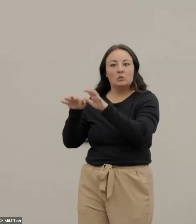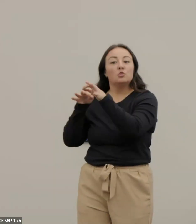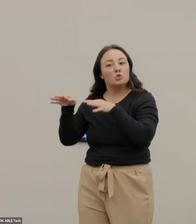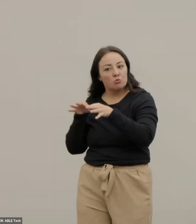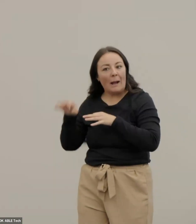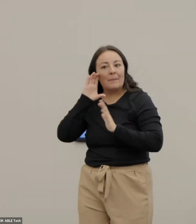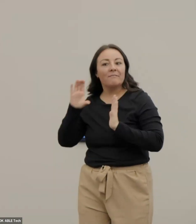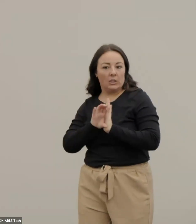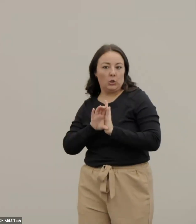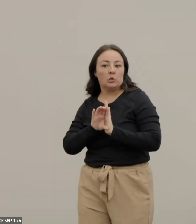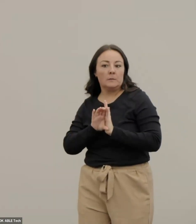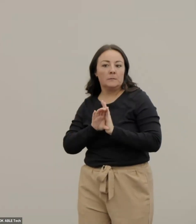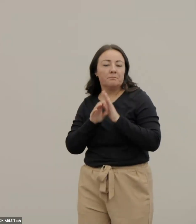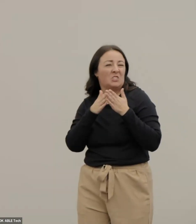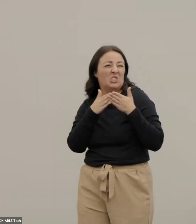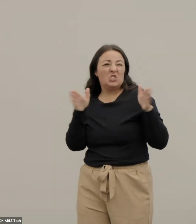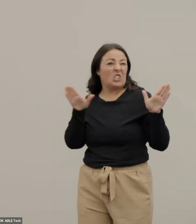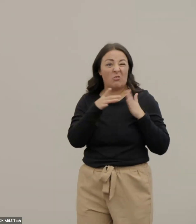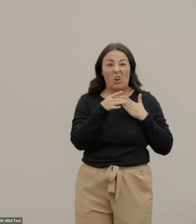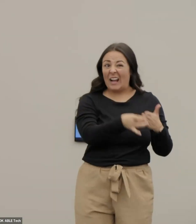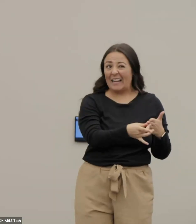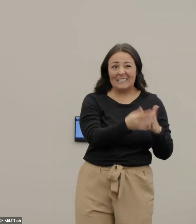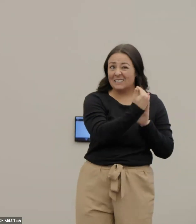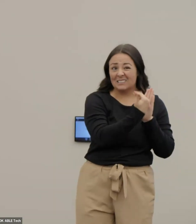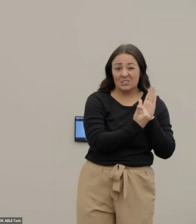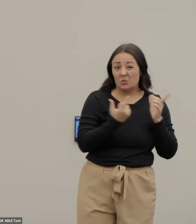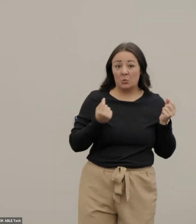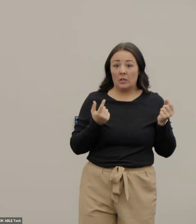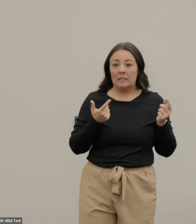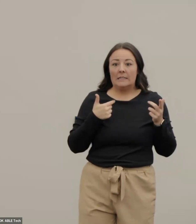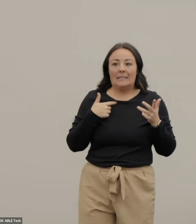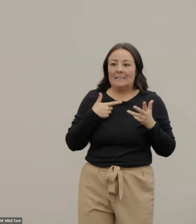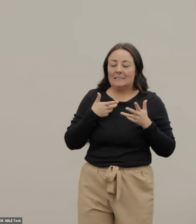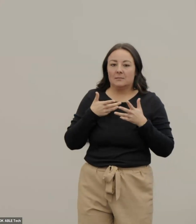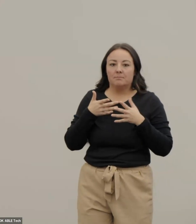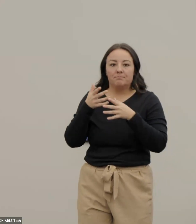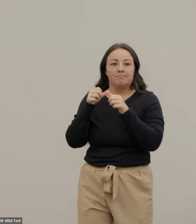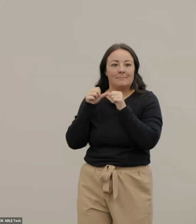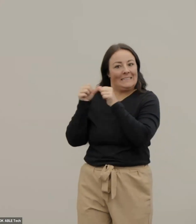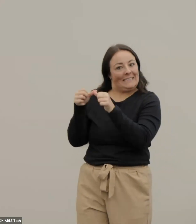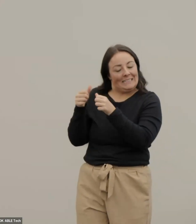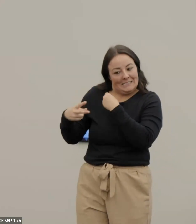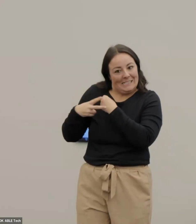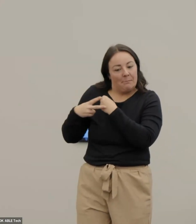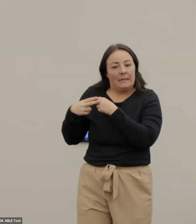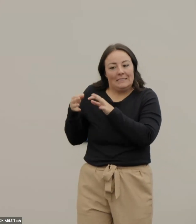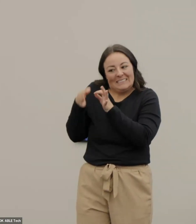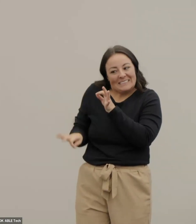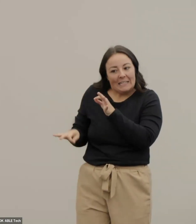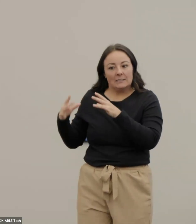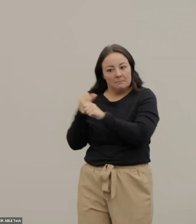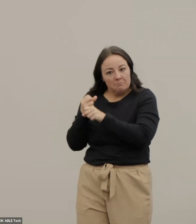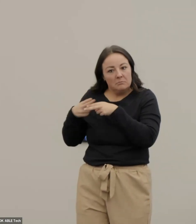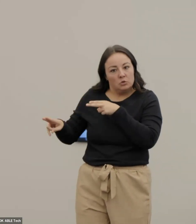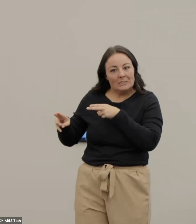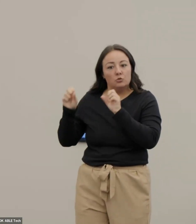The general guidance for alt text is keep it as concise as you can, still accurately